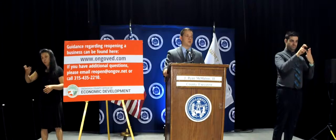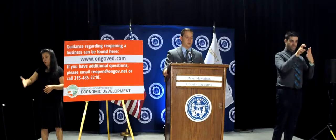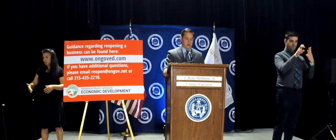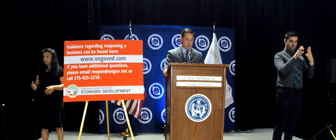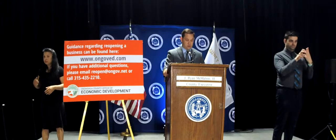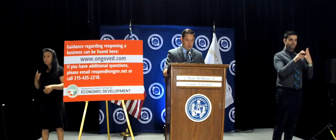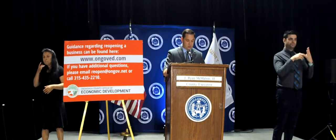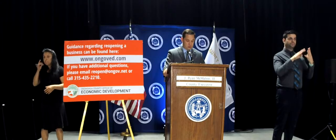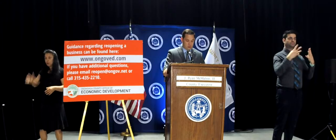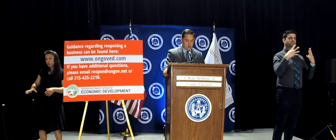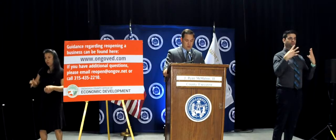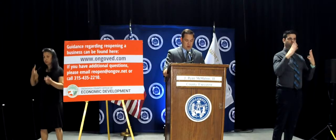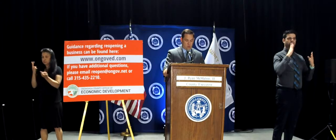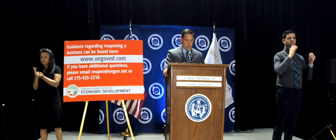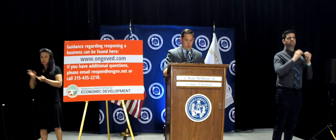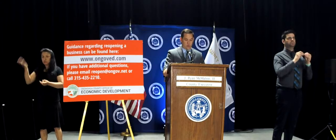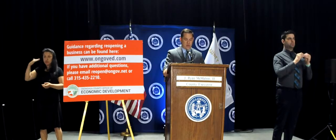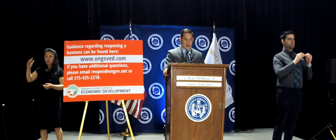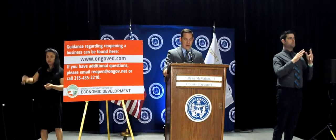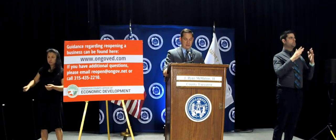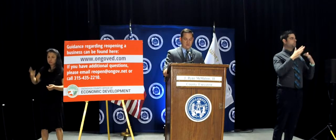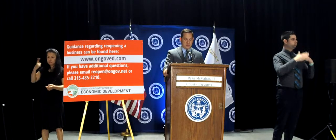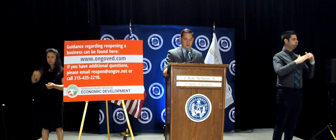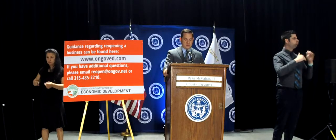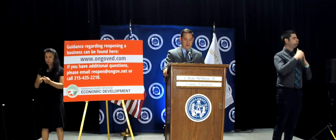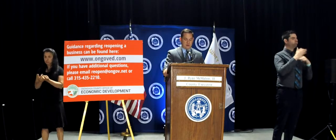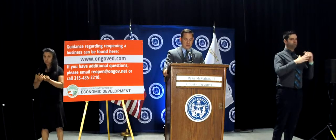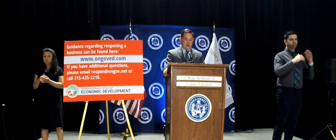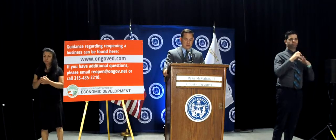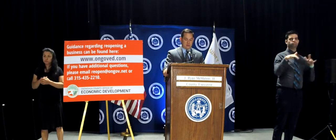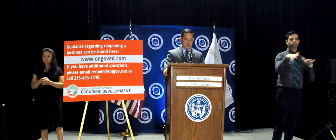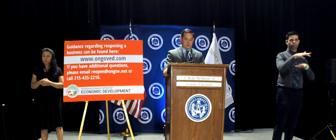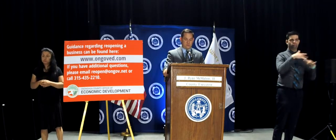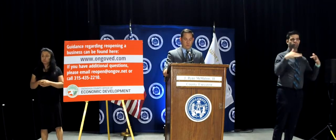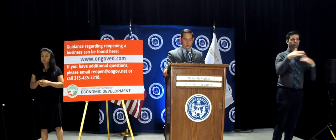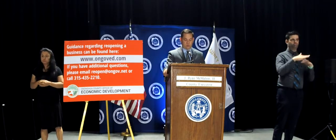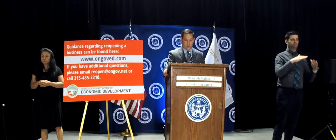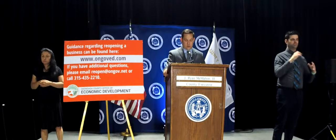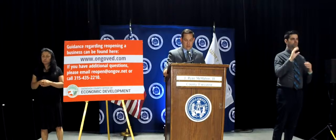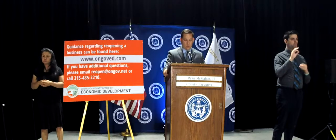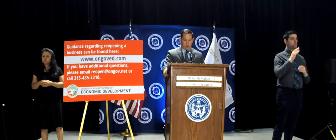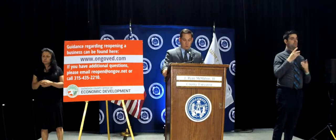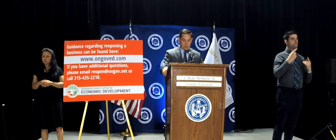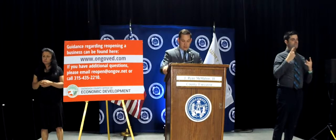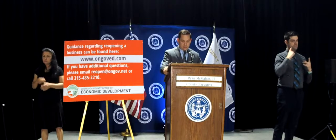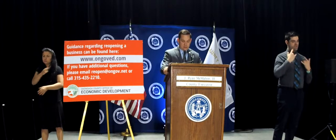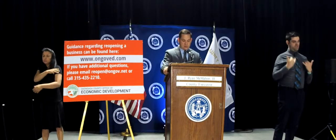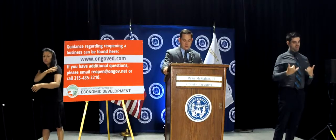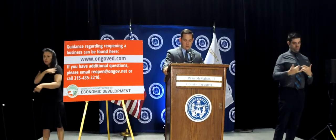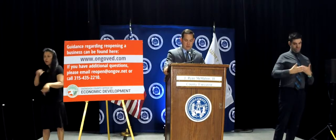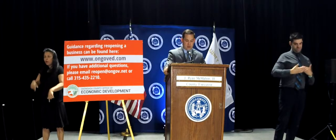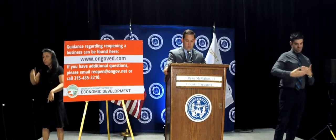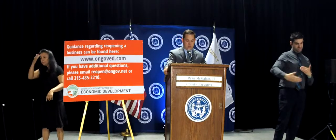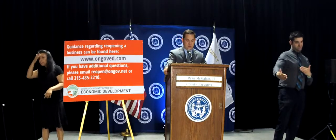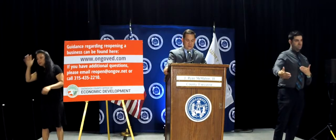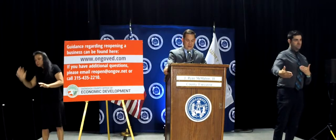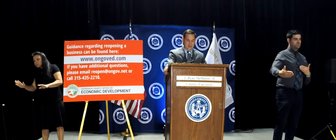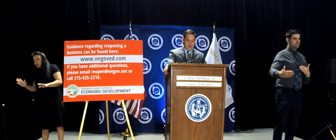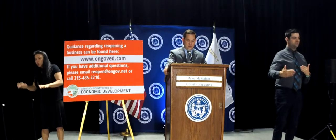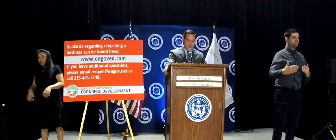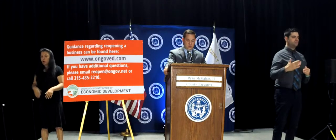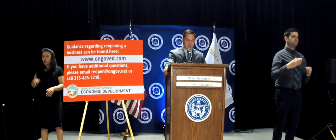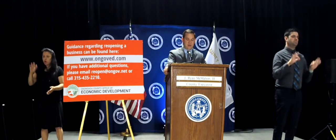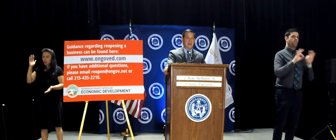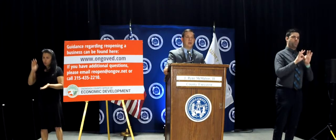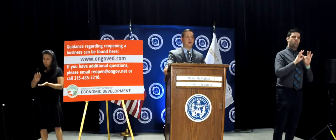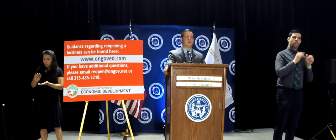at full strength. When we look at active cases, down again. I think this is our 4th day in a row. Active cases are down 10